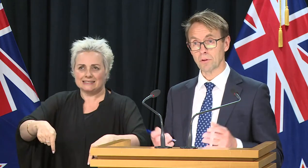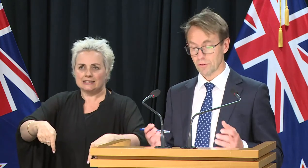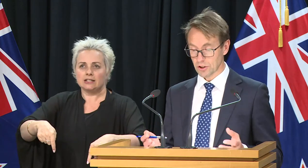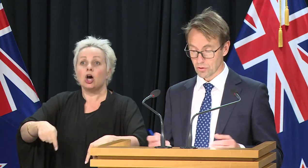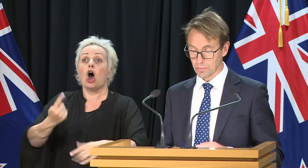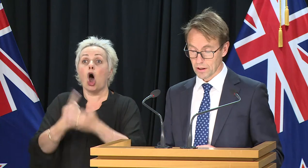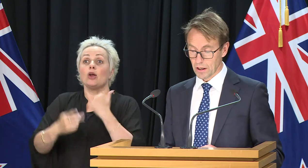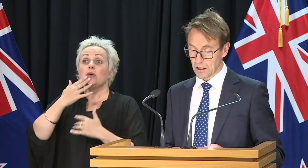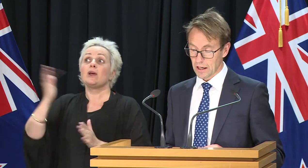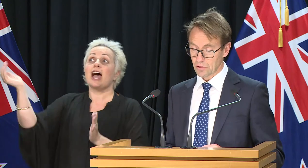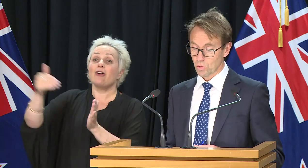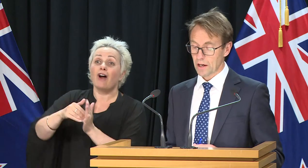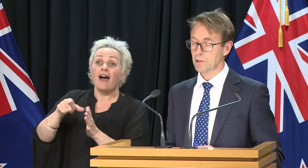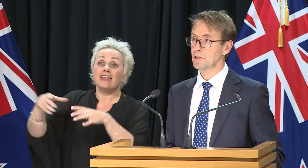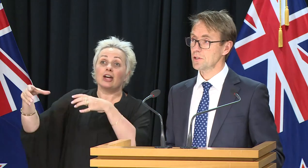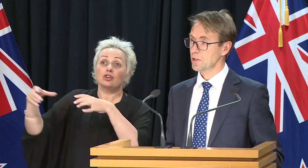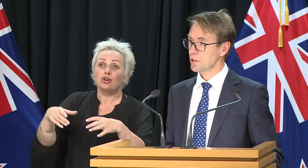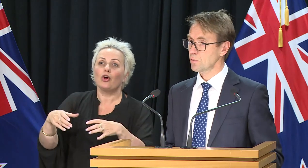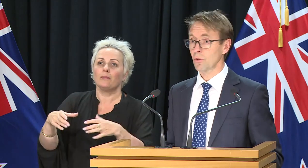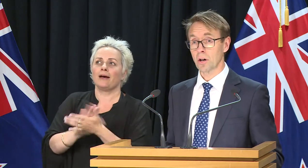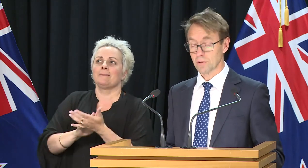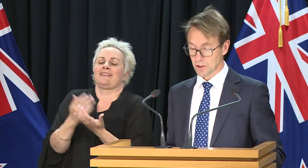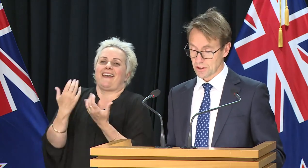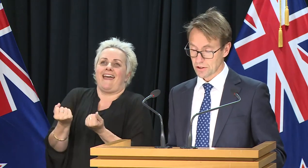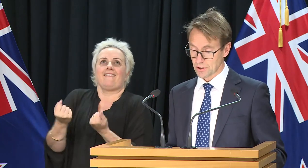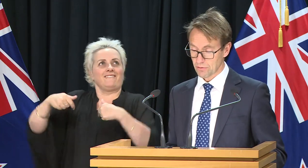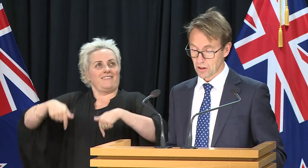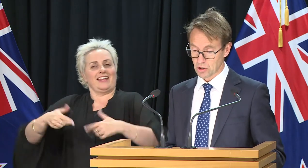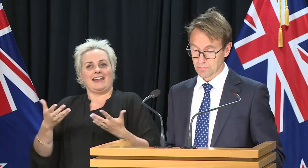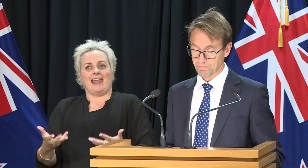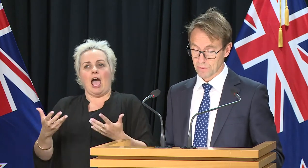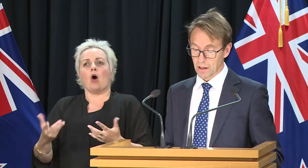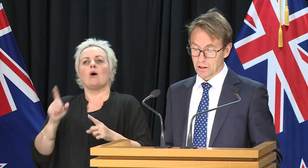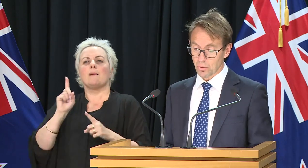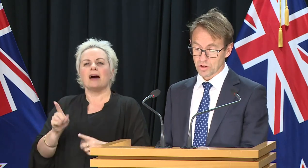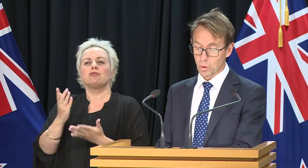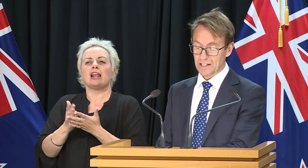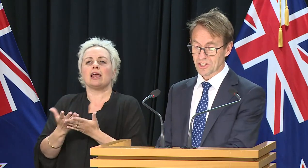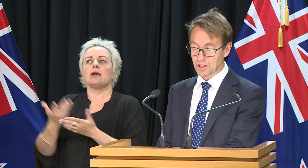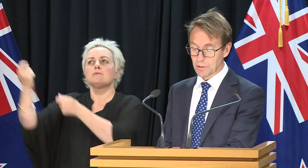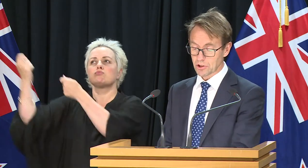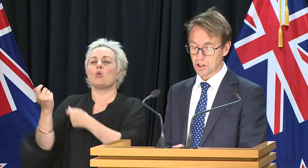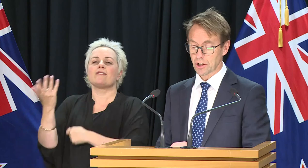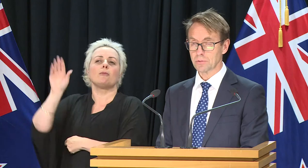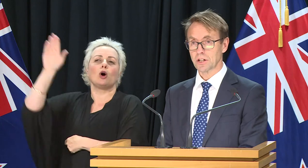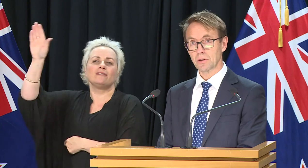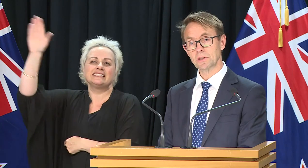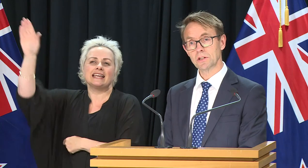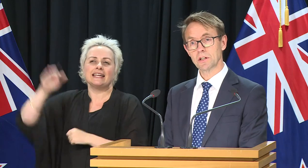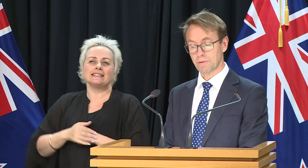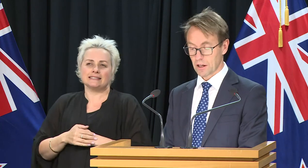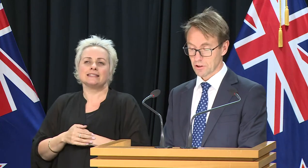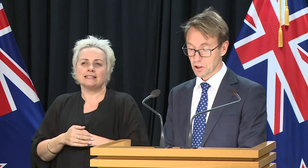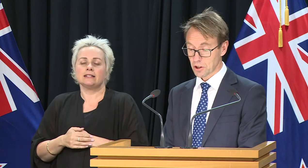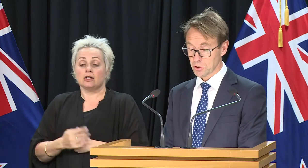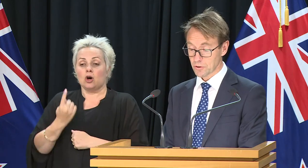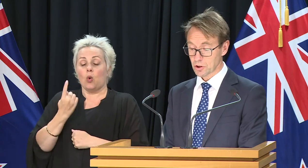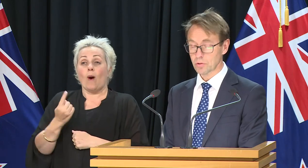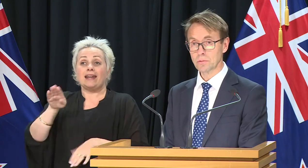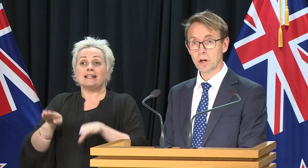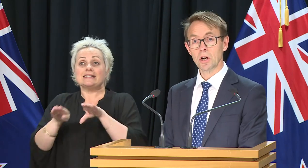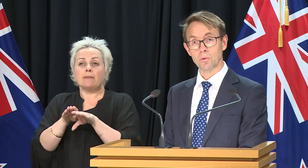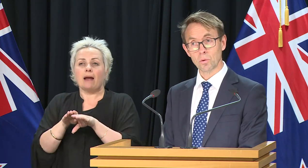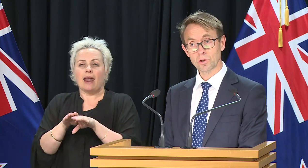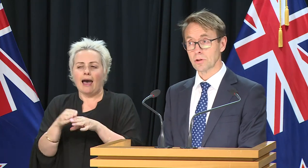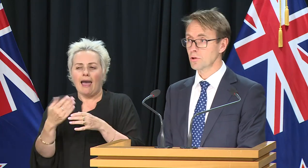the arrival of this group, and all are consistent with overseas infection. There was one similar genome sequence found in an